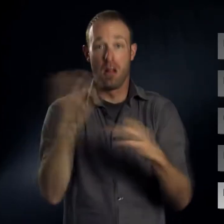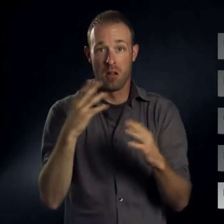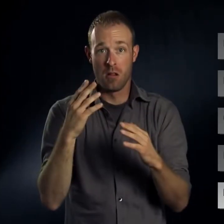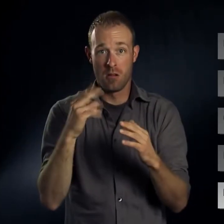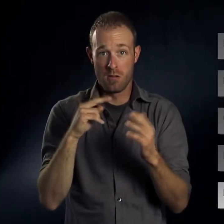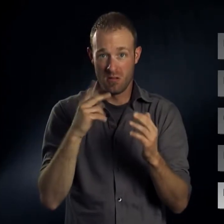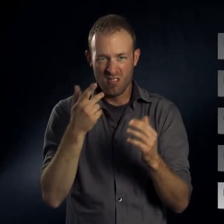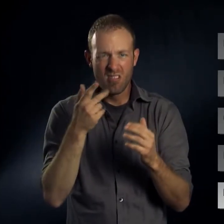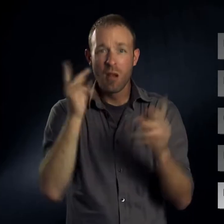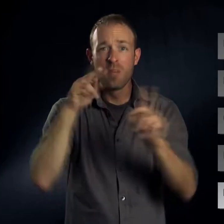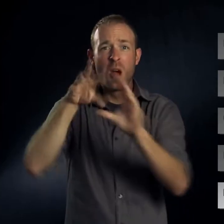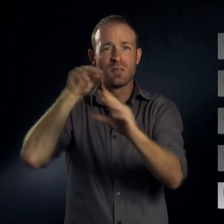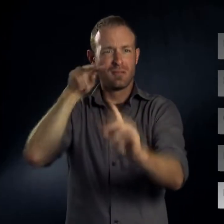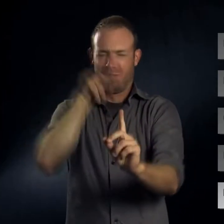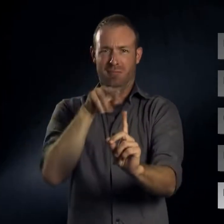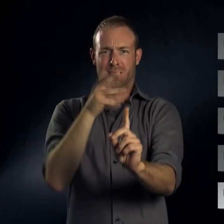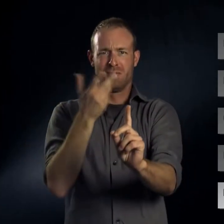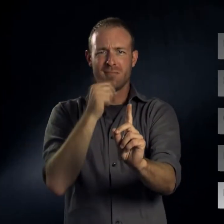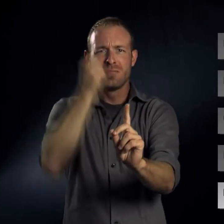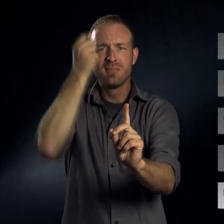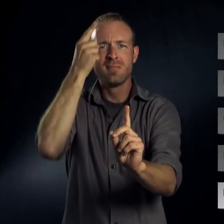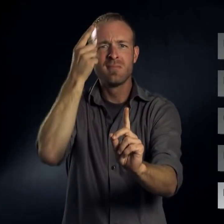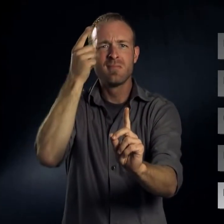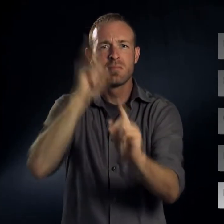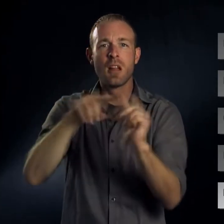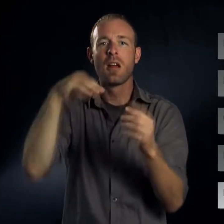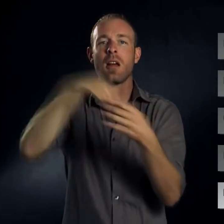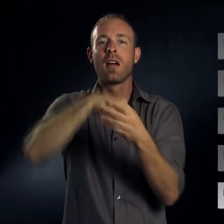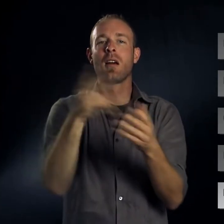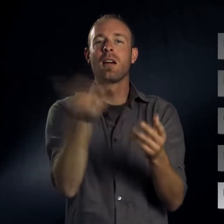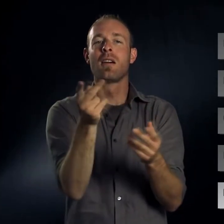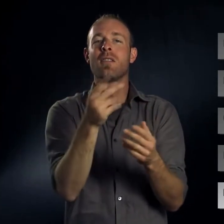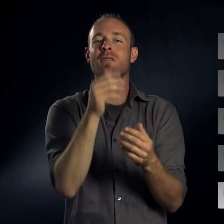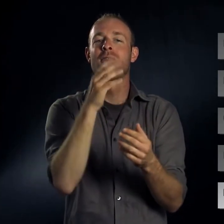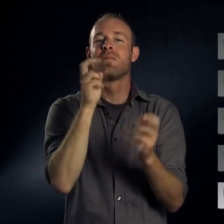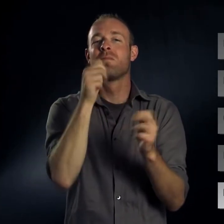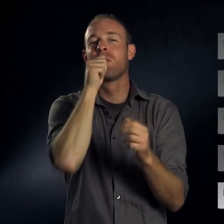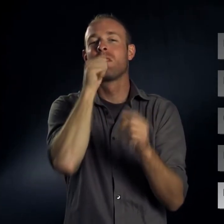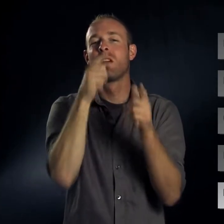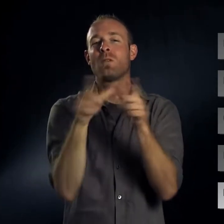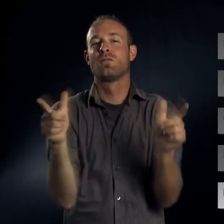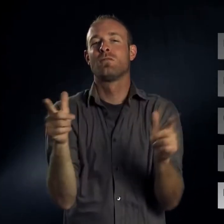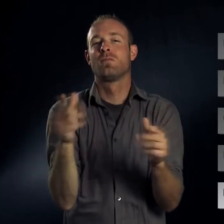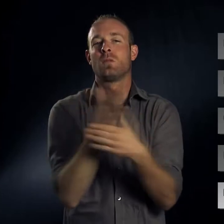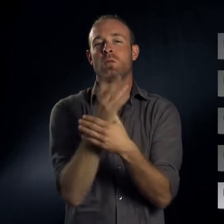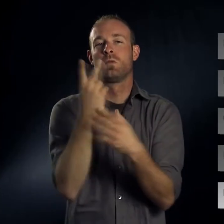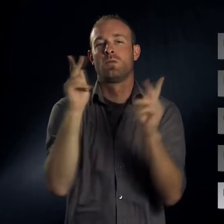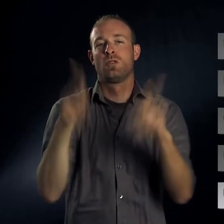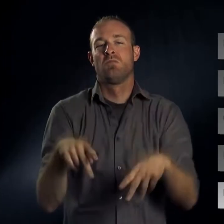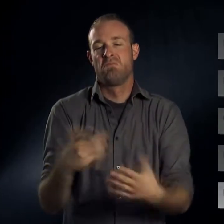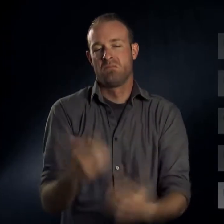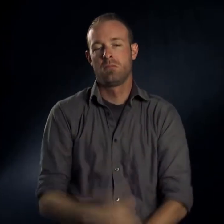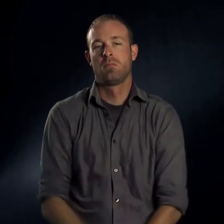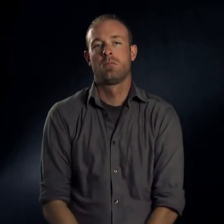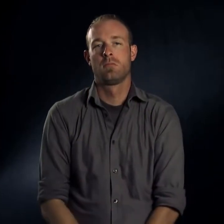going to use in a home or with your really good friends. Let's say 2 siblings are able to talk with each other,